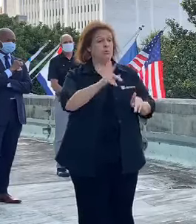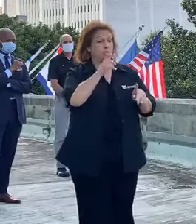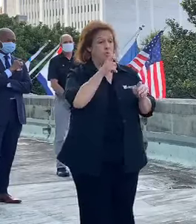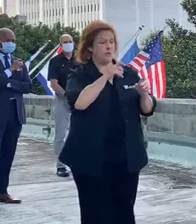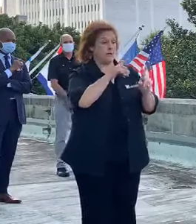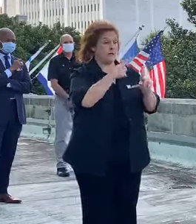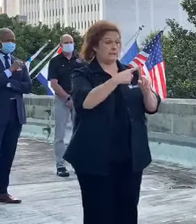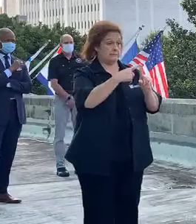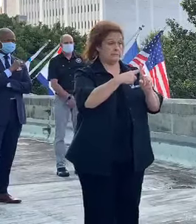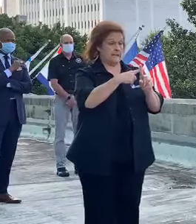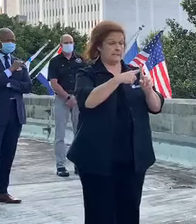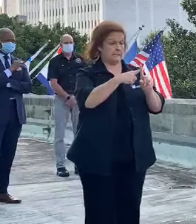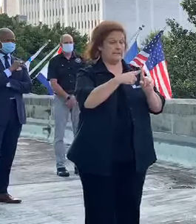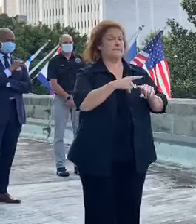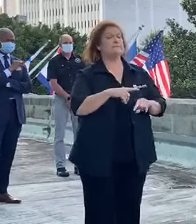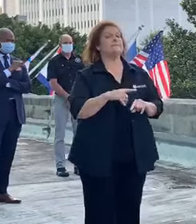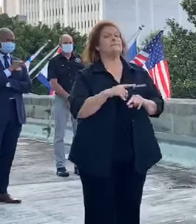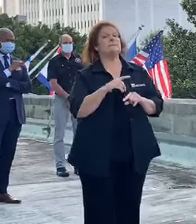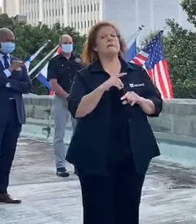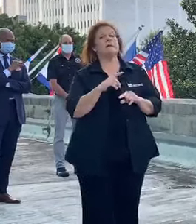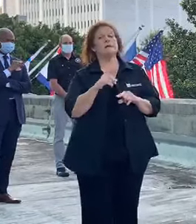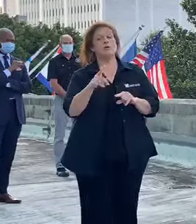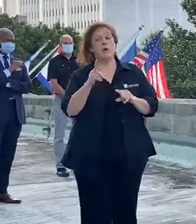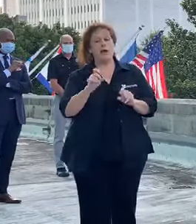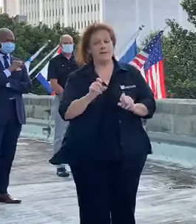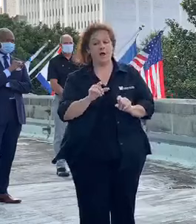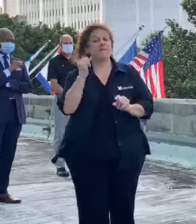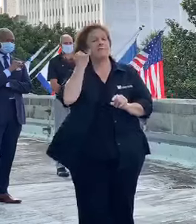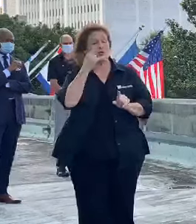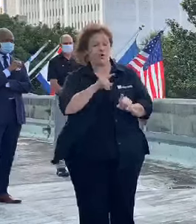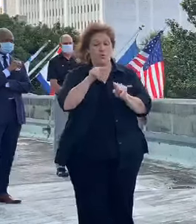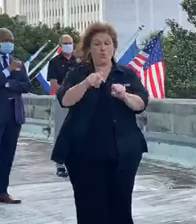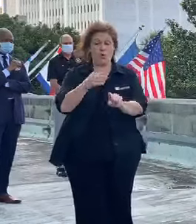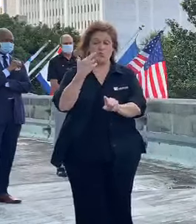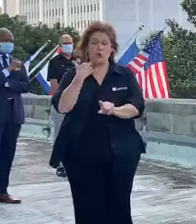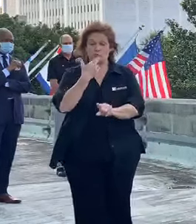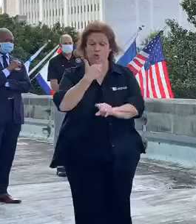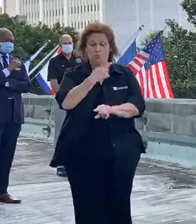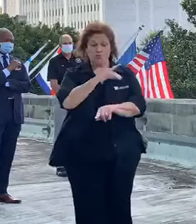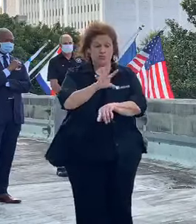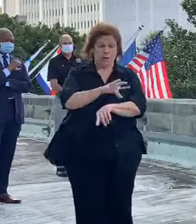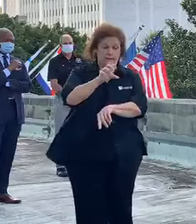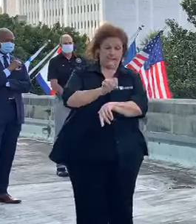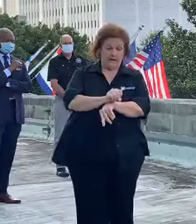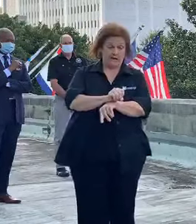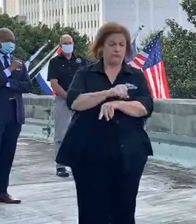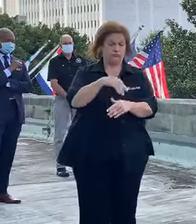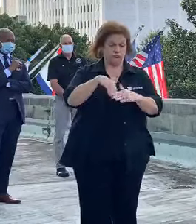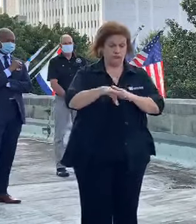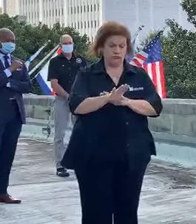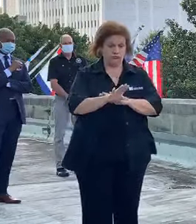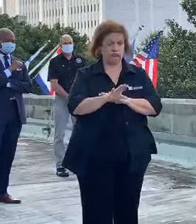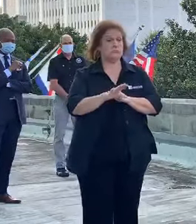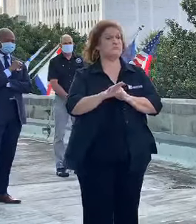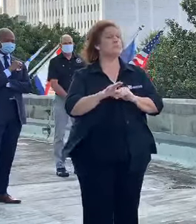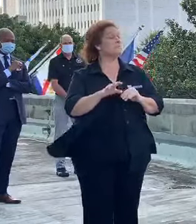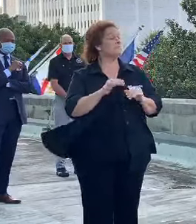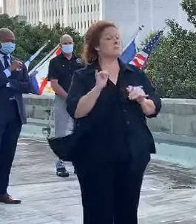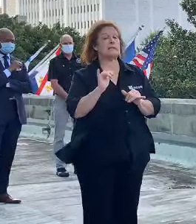positive, but also if you go to that restaurant, make that reservation, or walk in, take it like